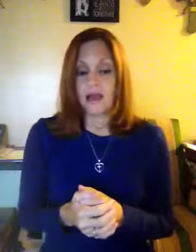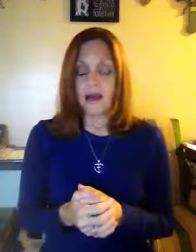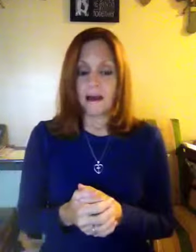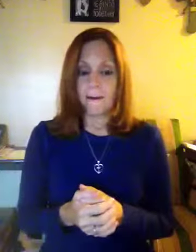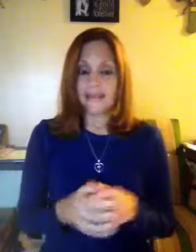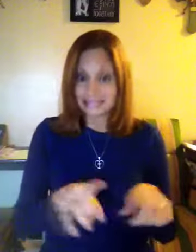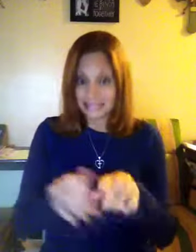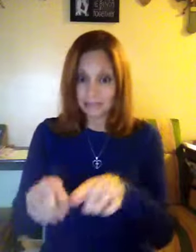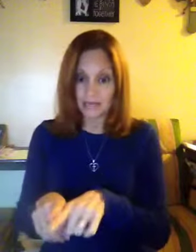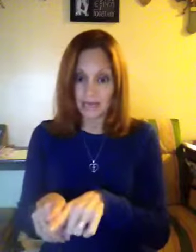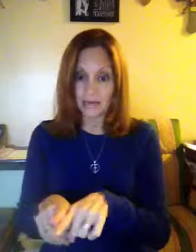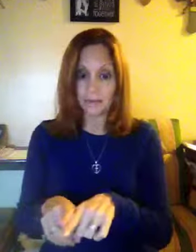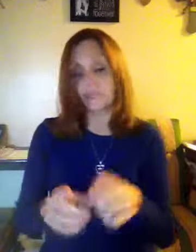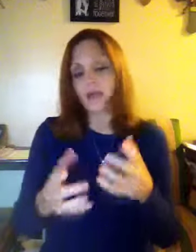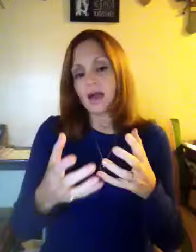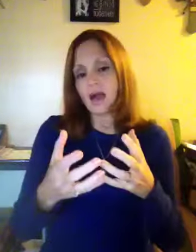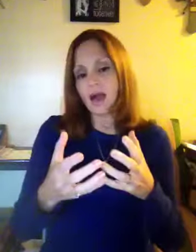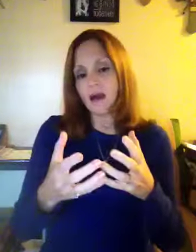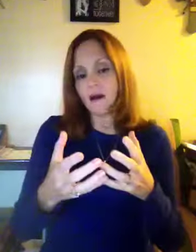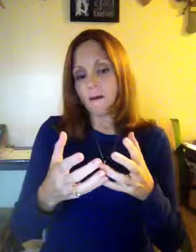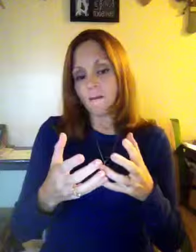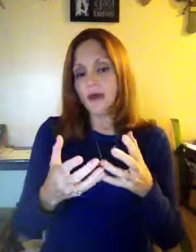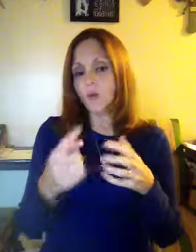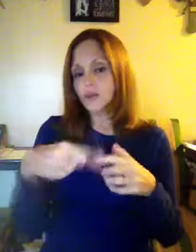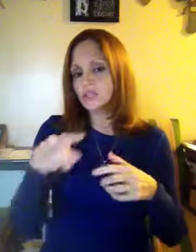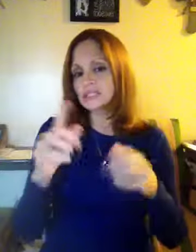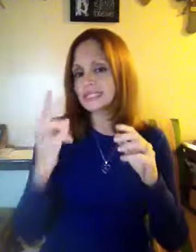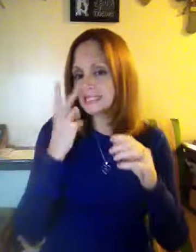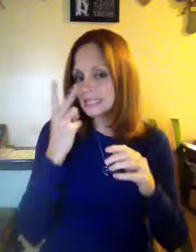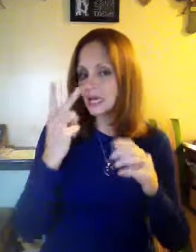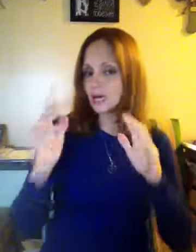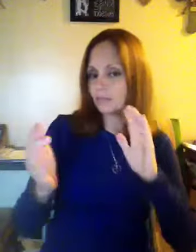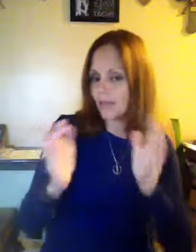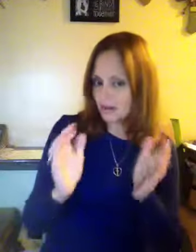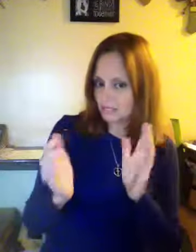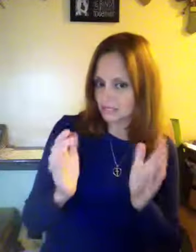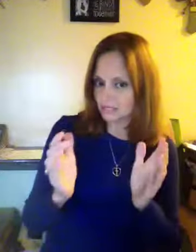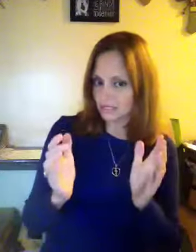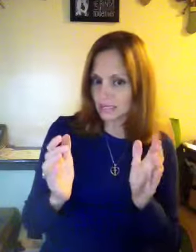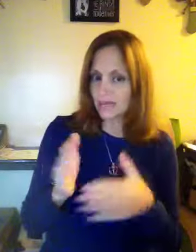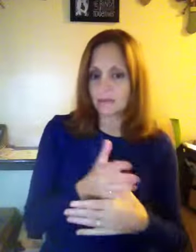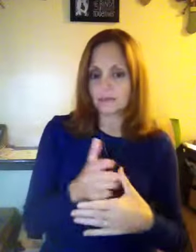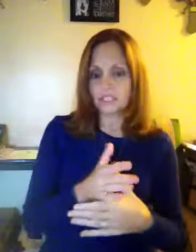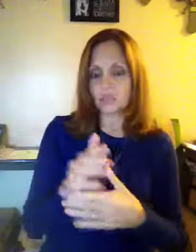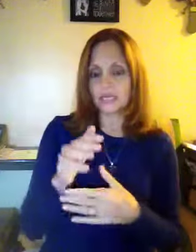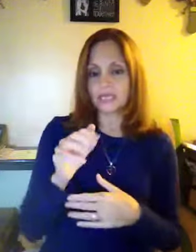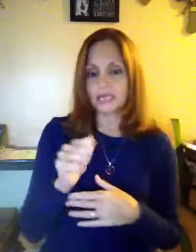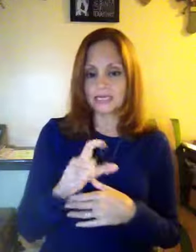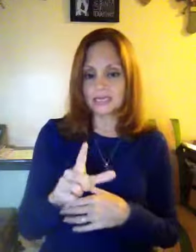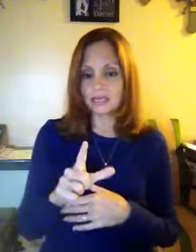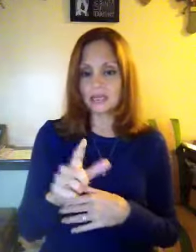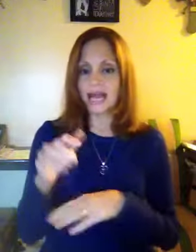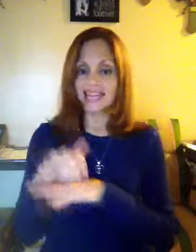At the same time, I want you to see a comparison between ASL and